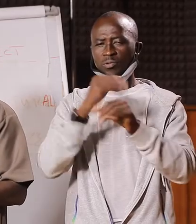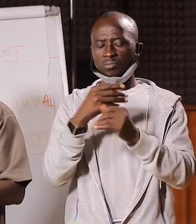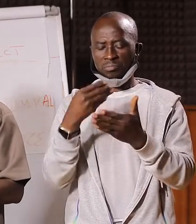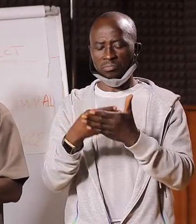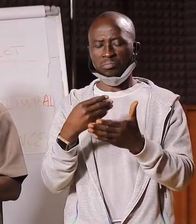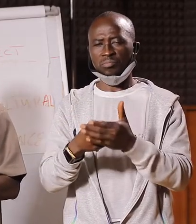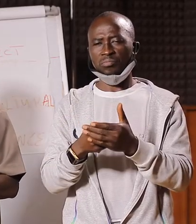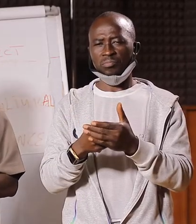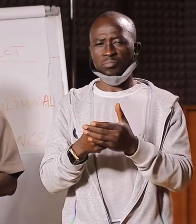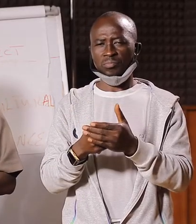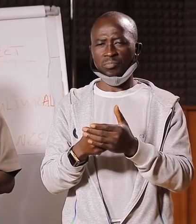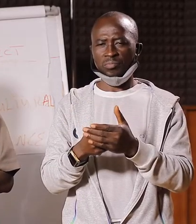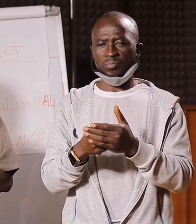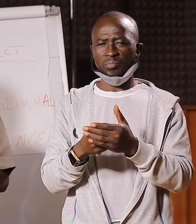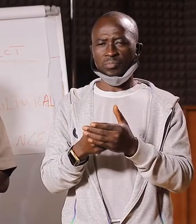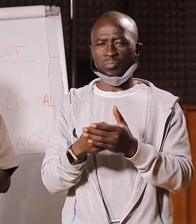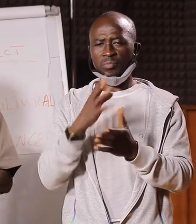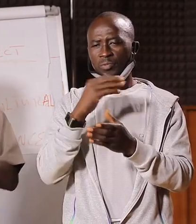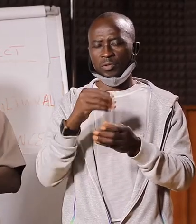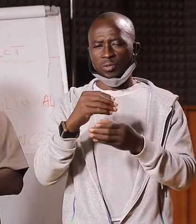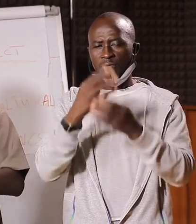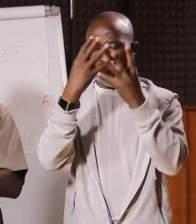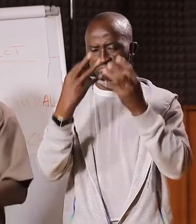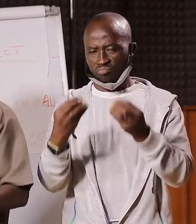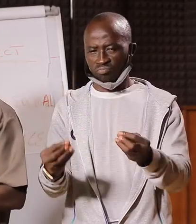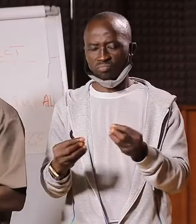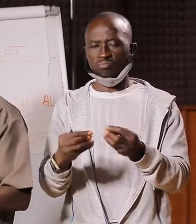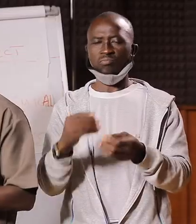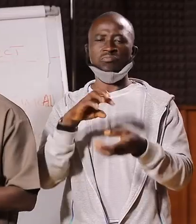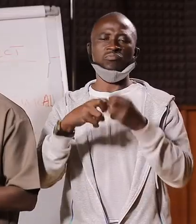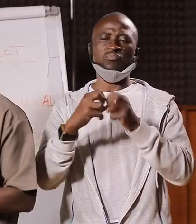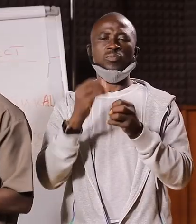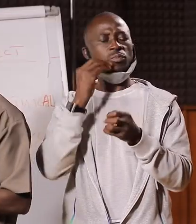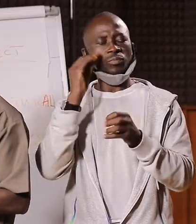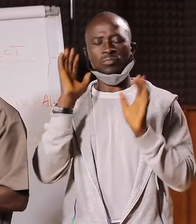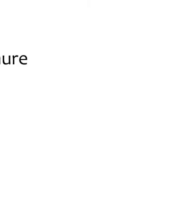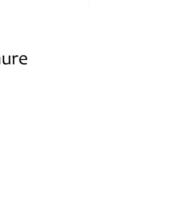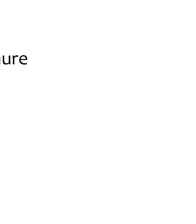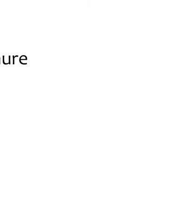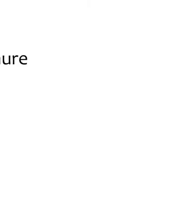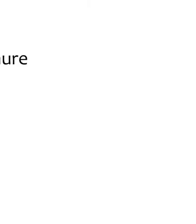income, and solve their financial problems.